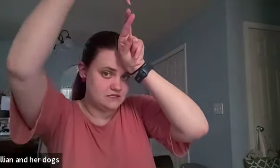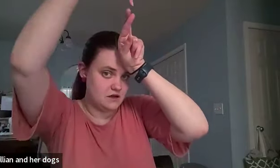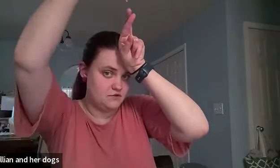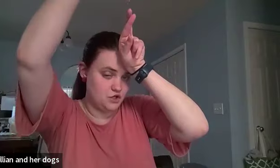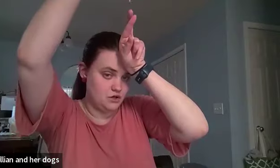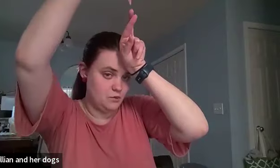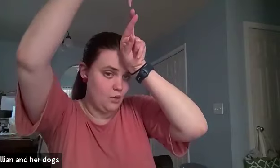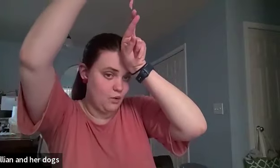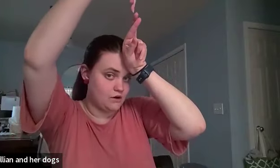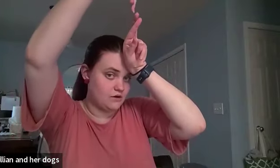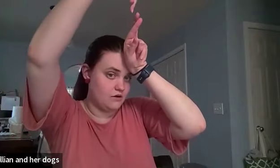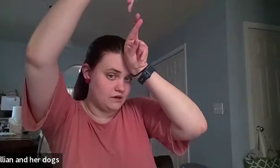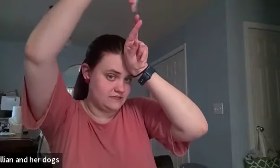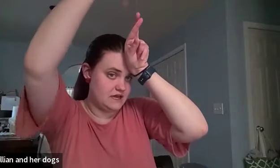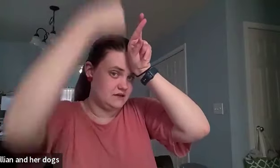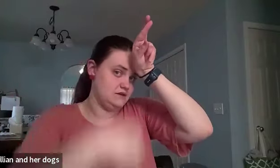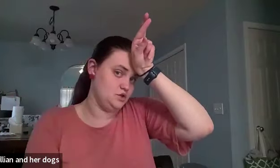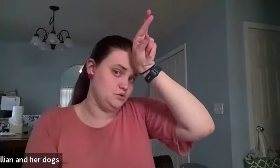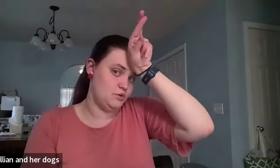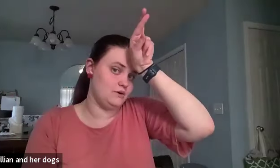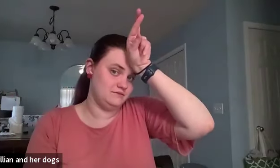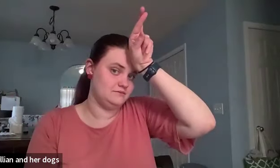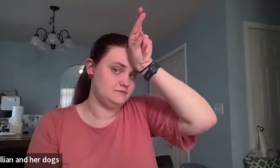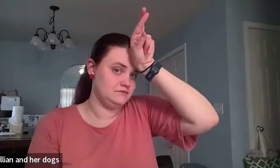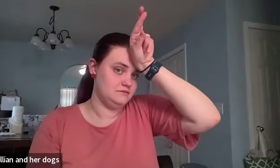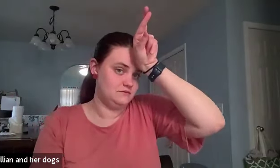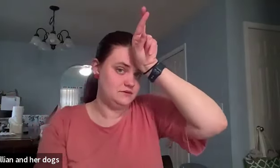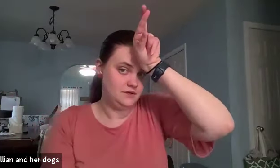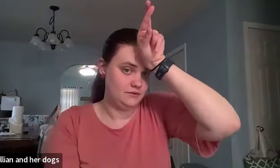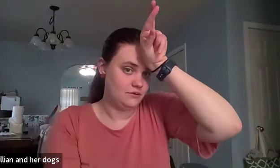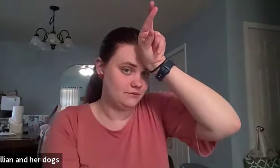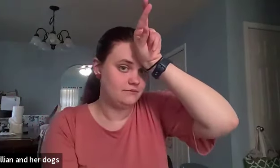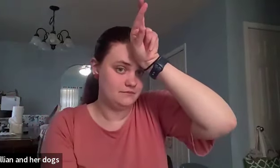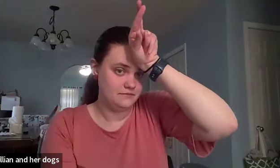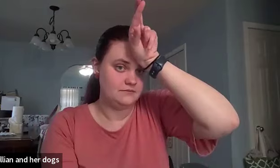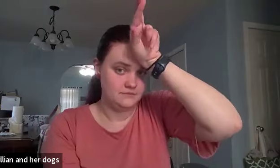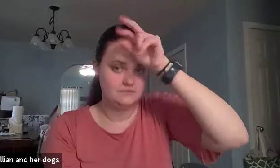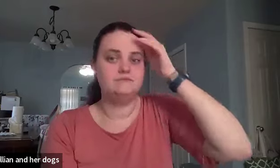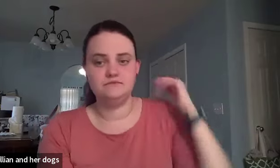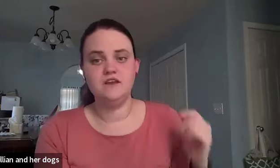twist of the horn on its head. Unicorn. Unicorn.